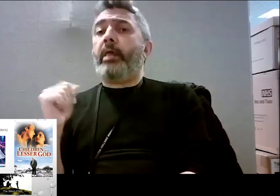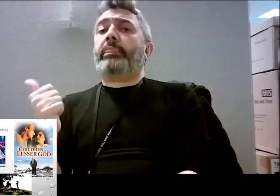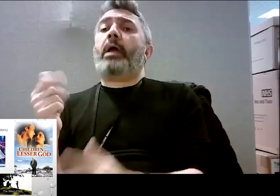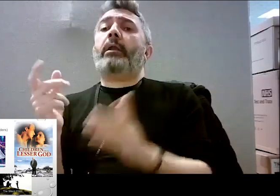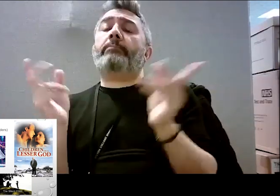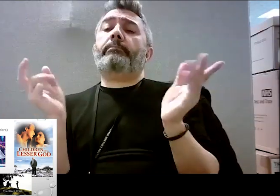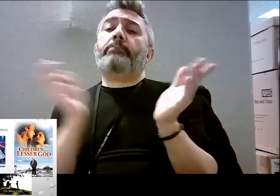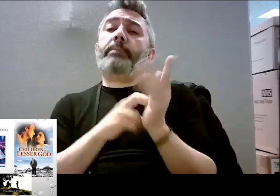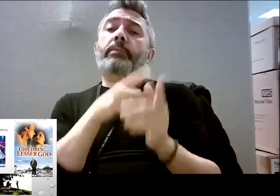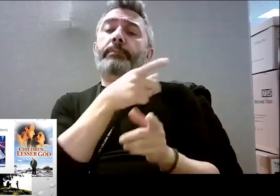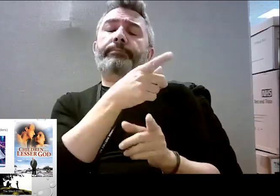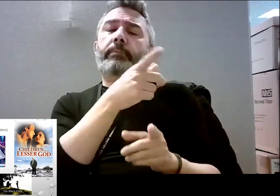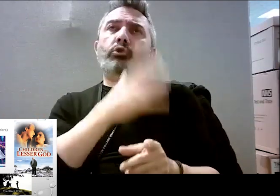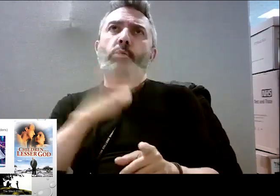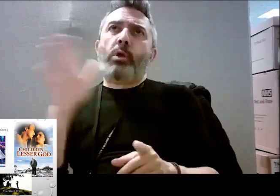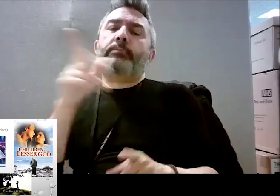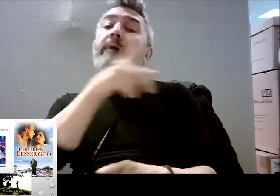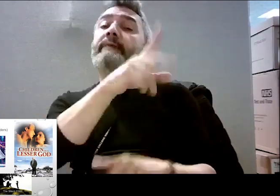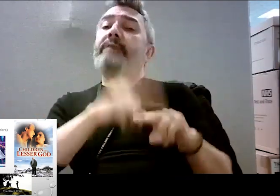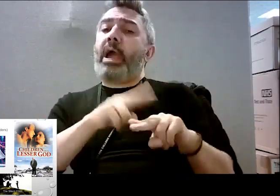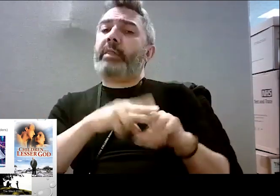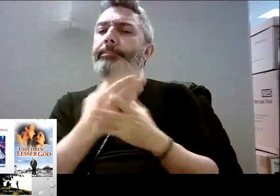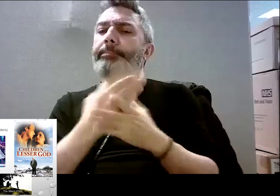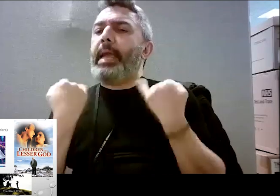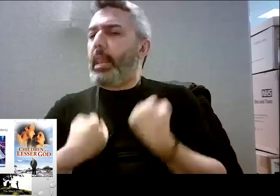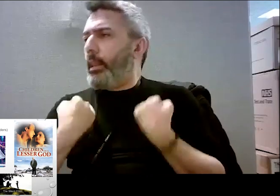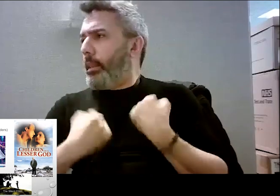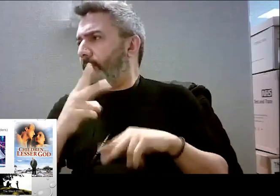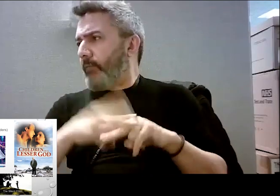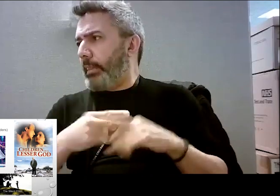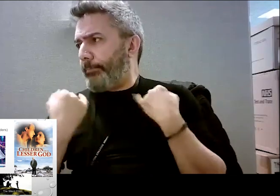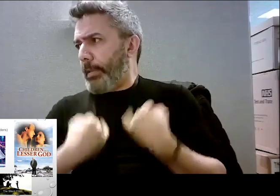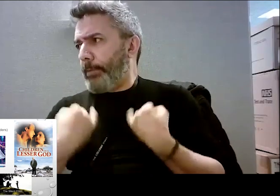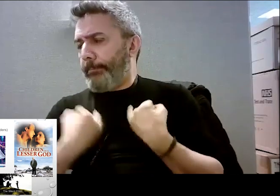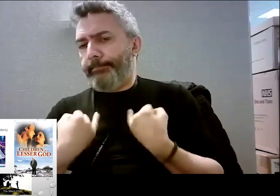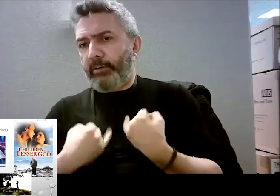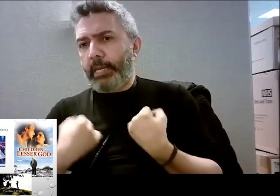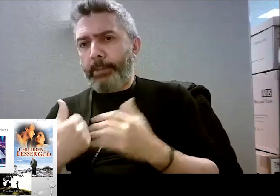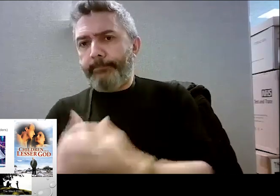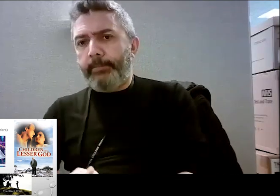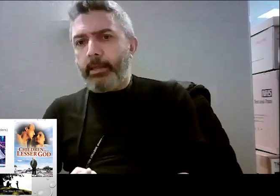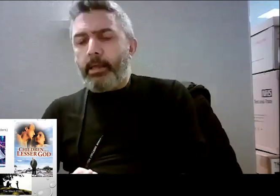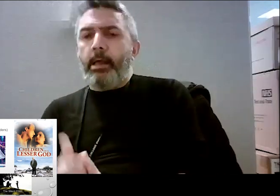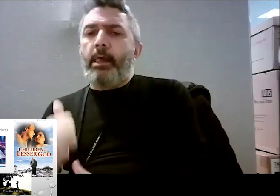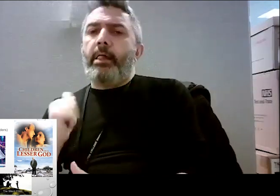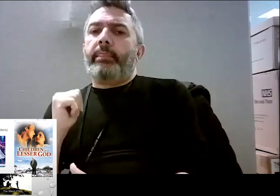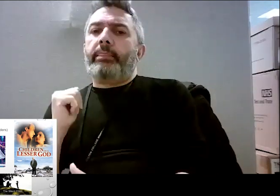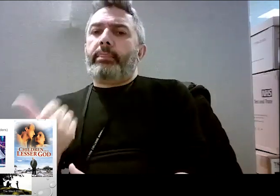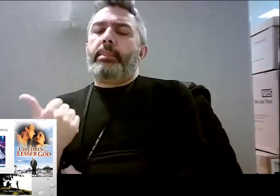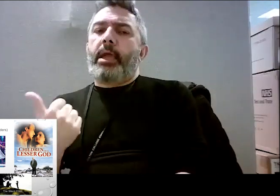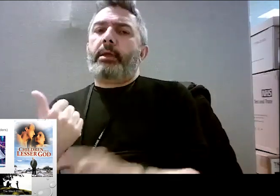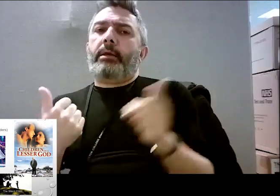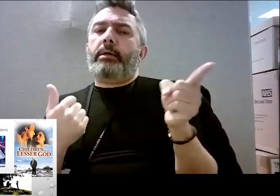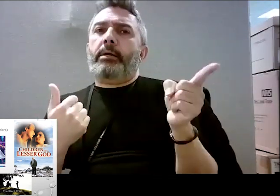in Newcastle. He was in Doncaster. His father was ill. He was an interpreter himself.